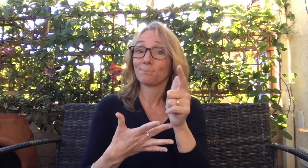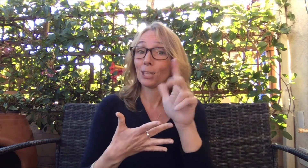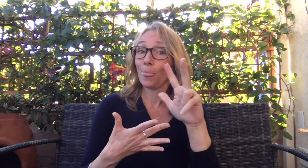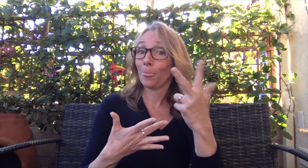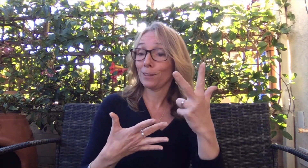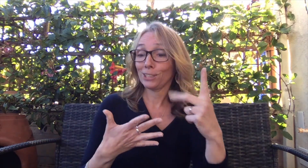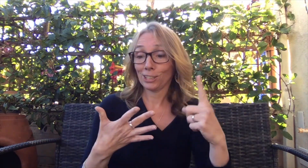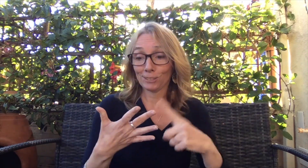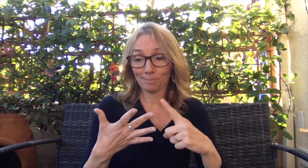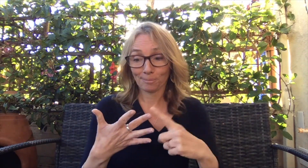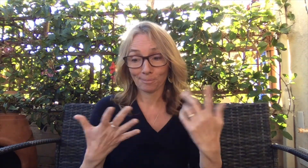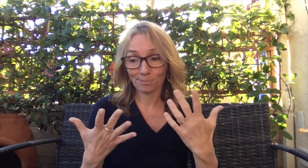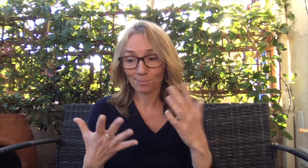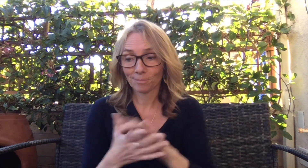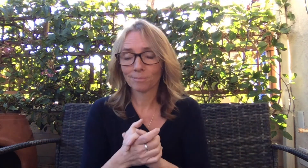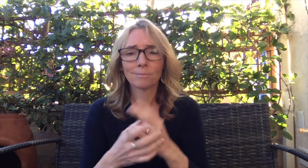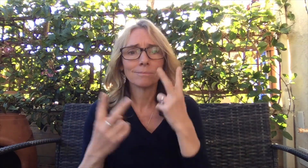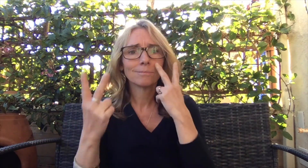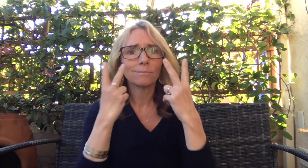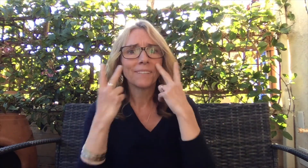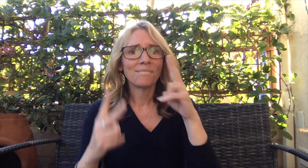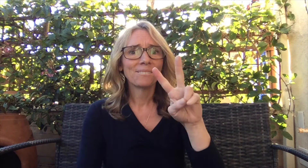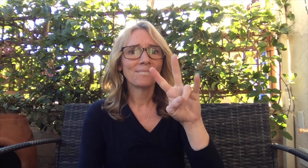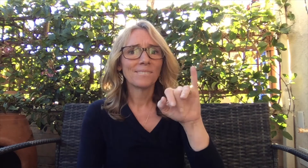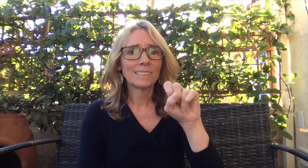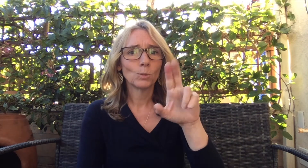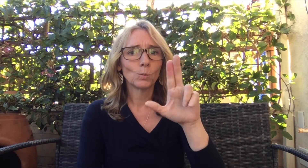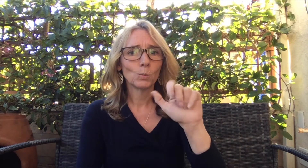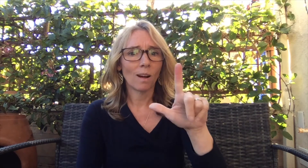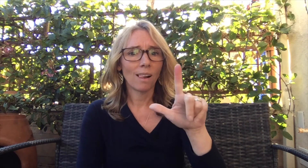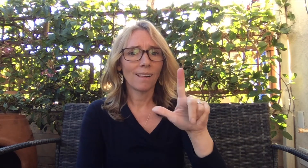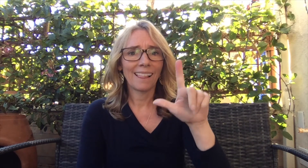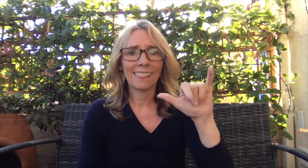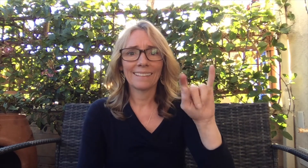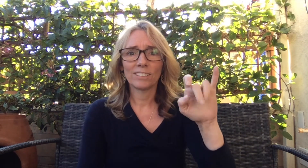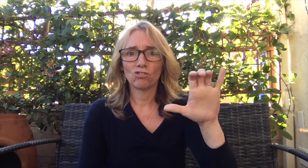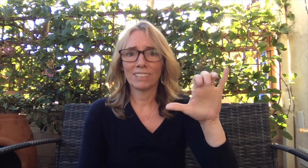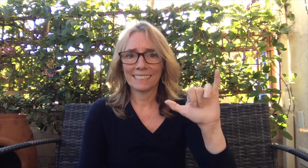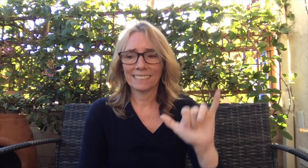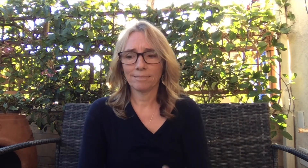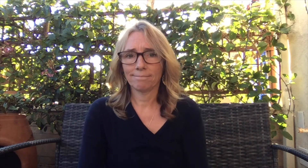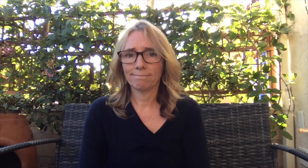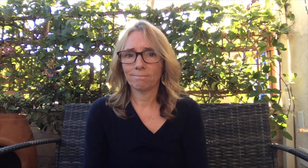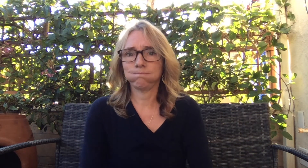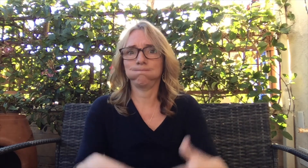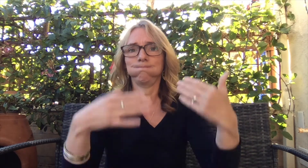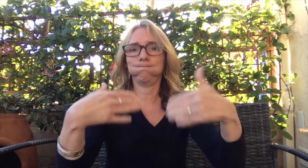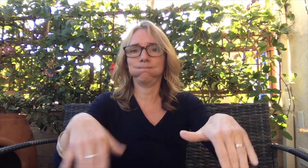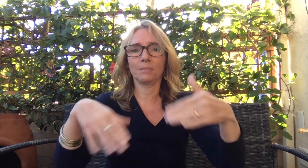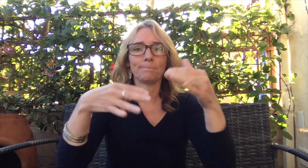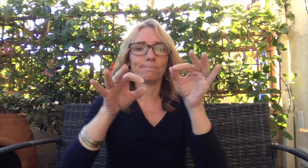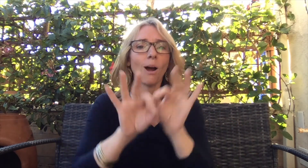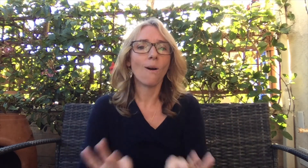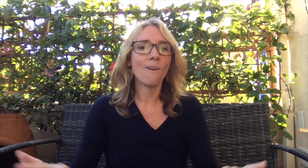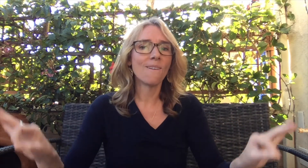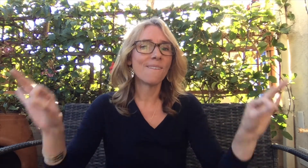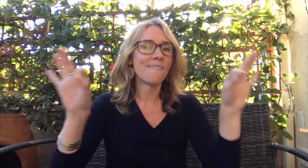digital, media. Third type of literacy, visual literacy. Oh